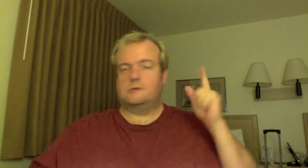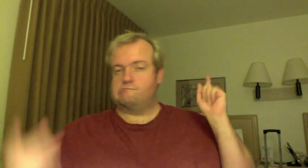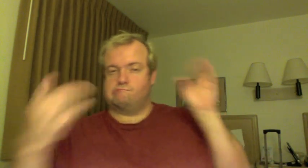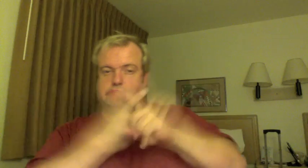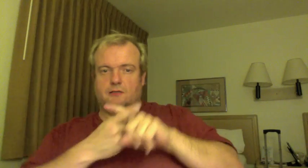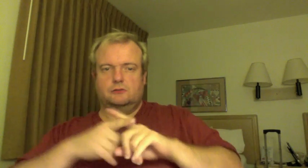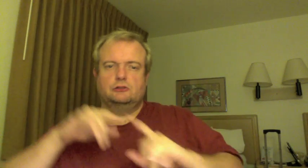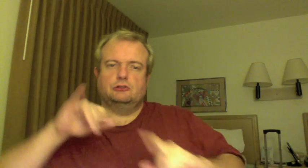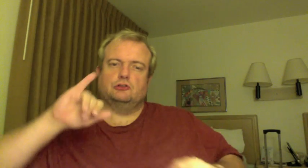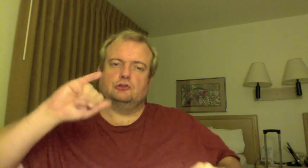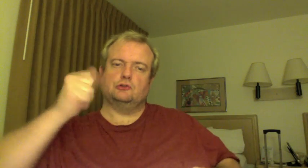standstill.